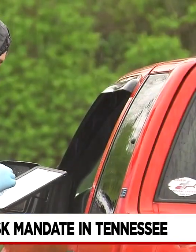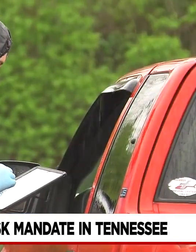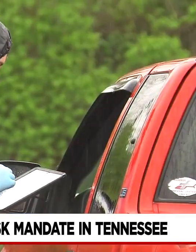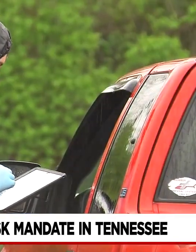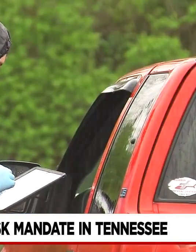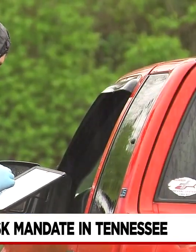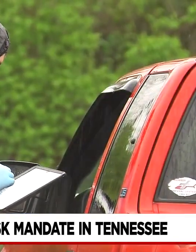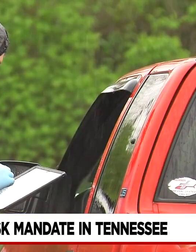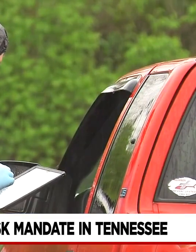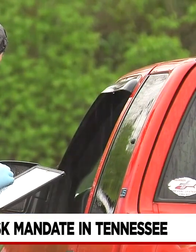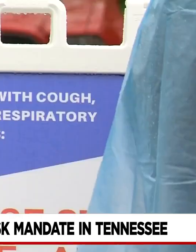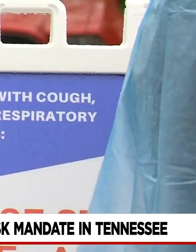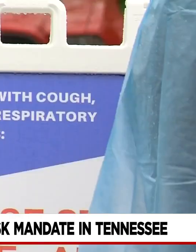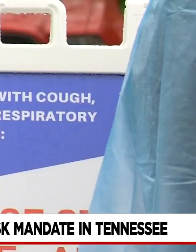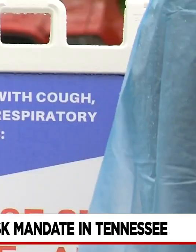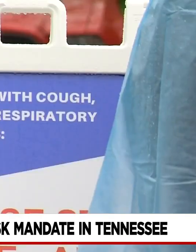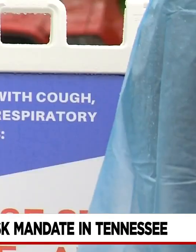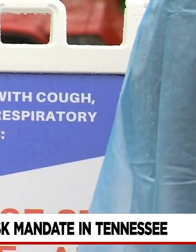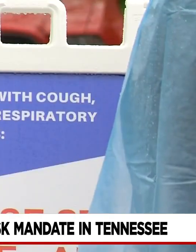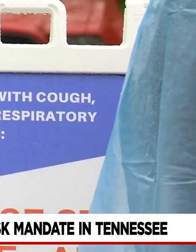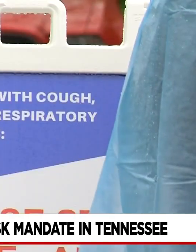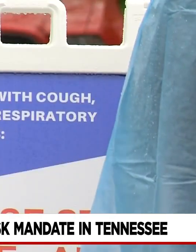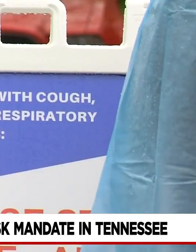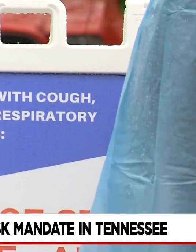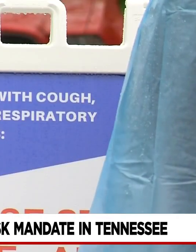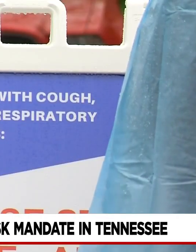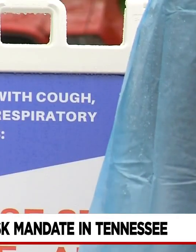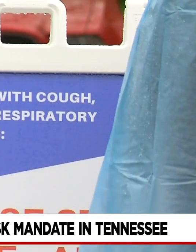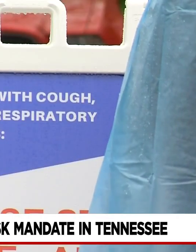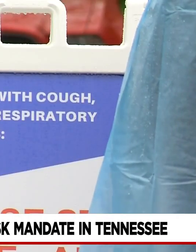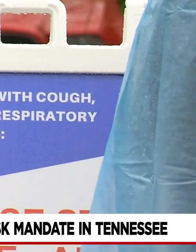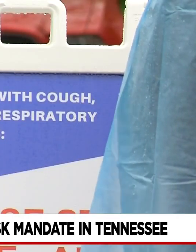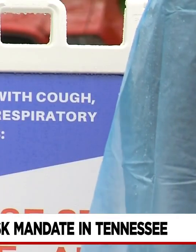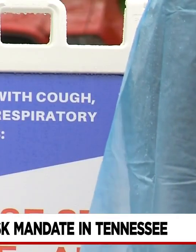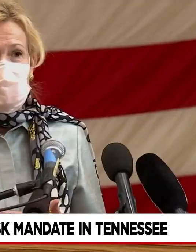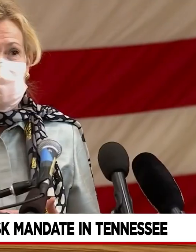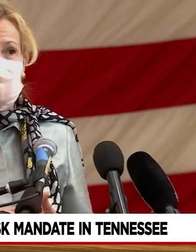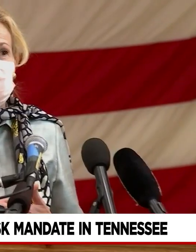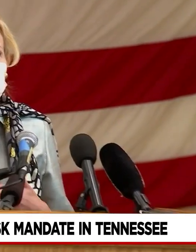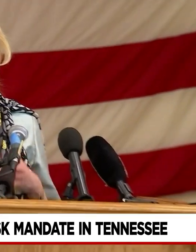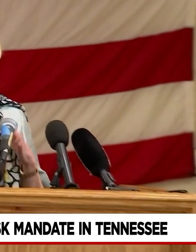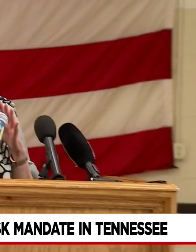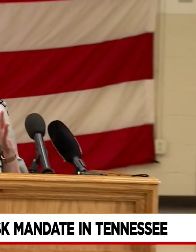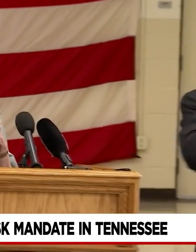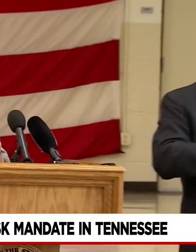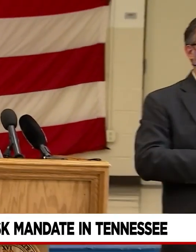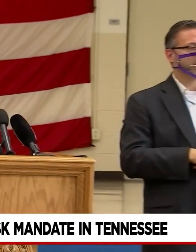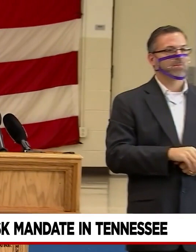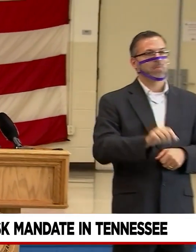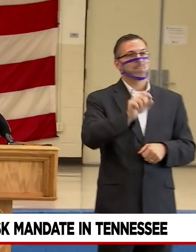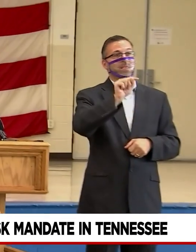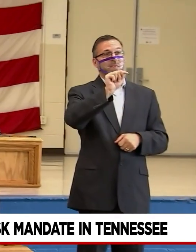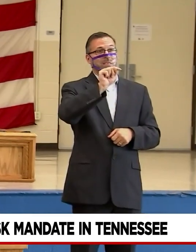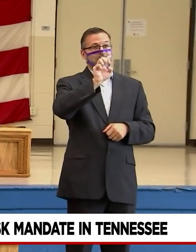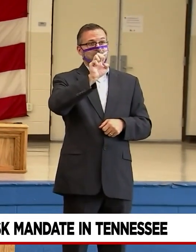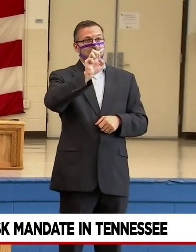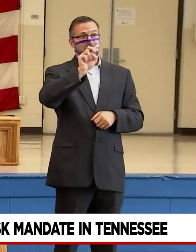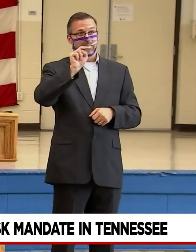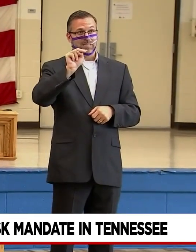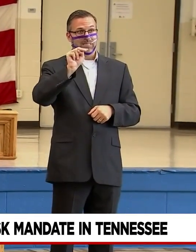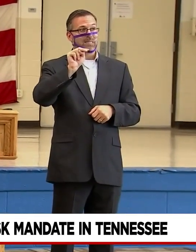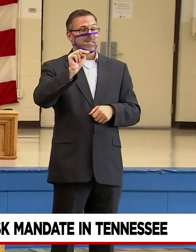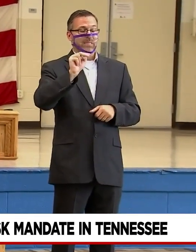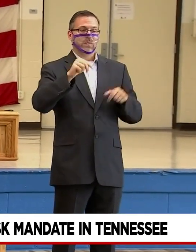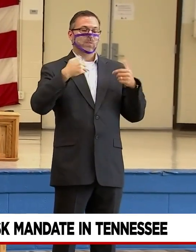here. It's critical, she says, we all do something about it now. Tennessee stands at that very important moment